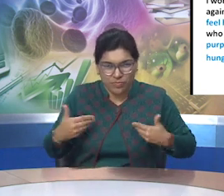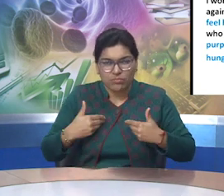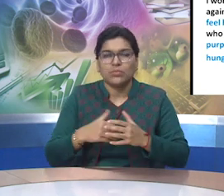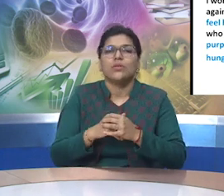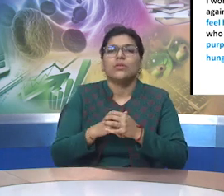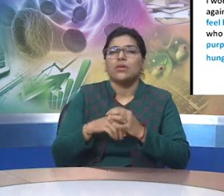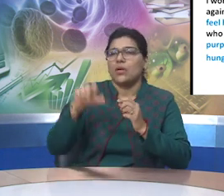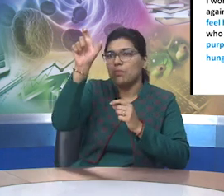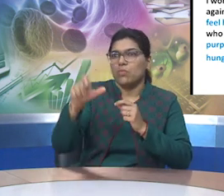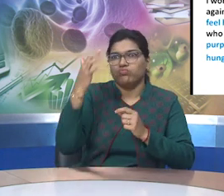only when